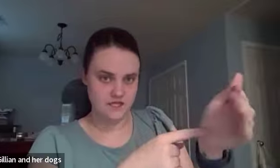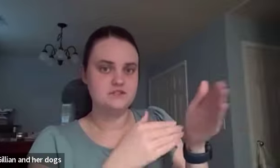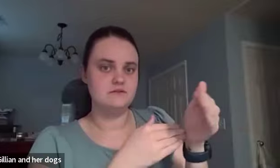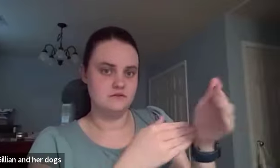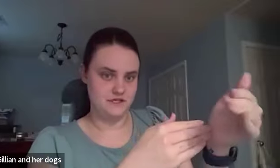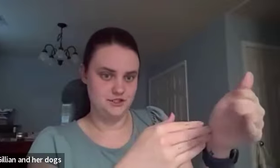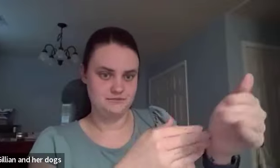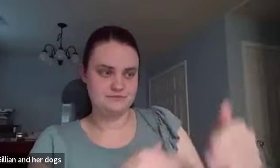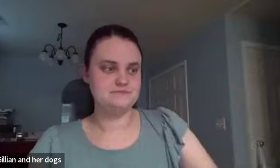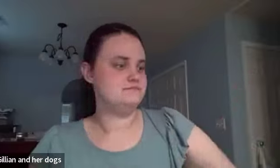Fish or fish.